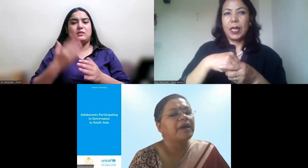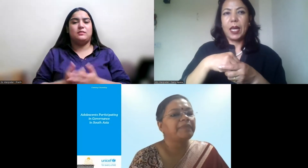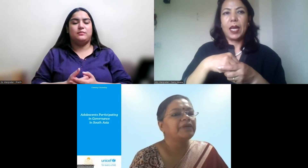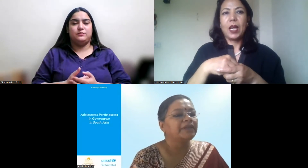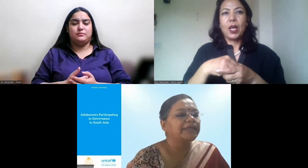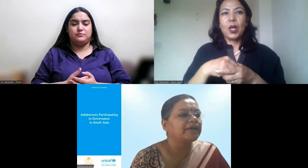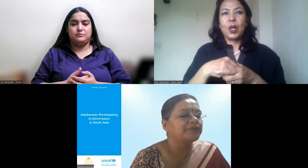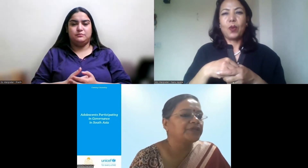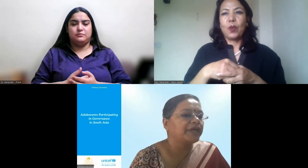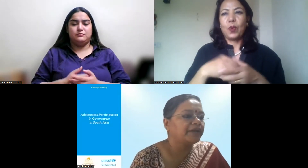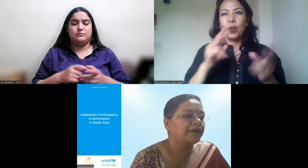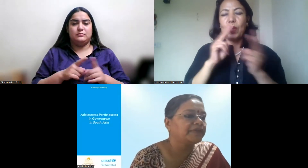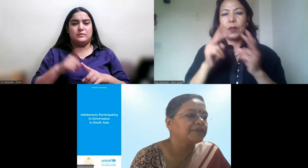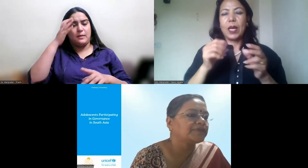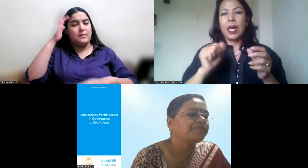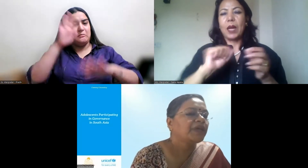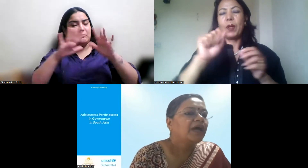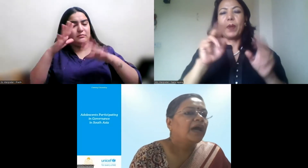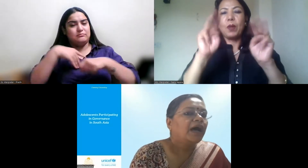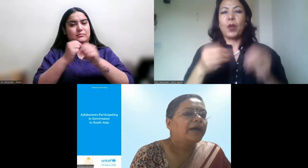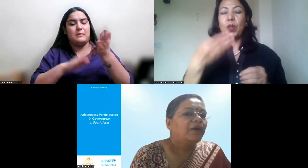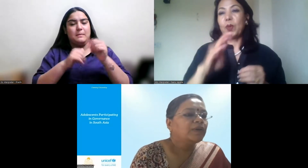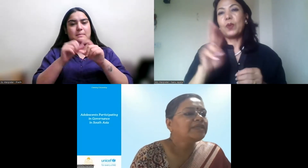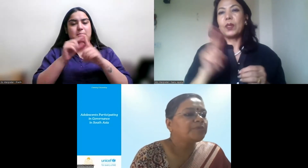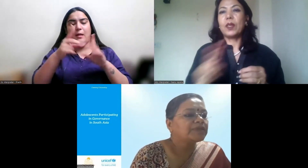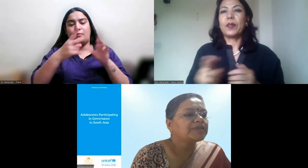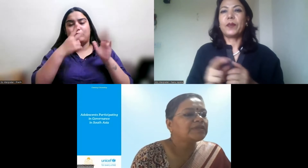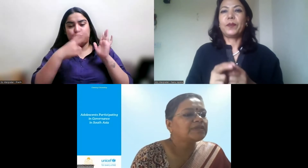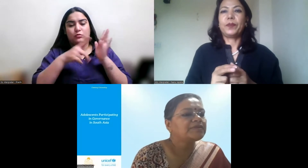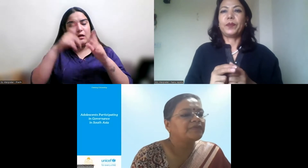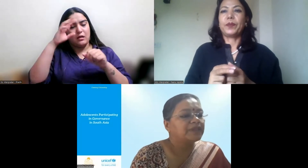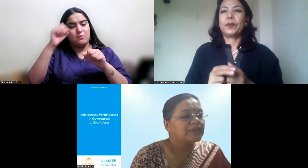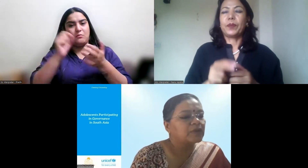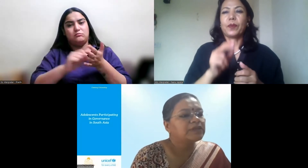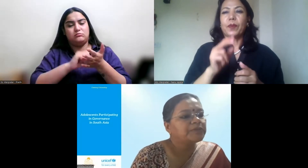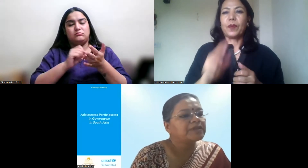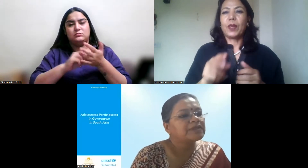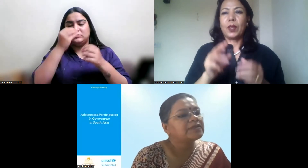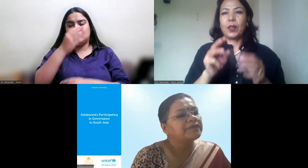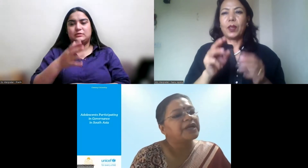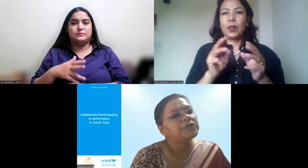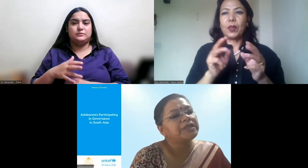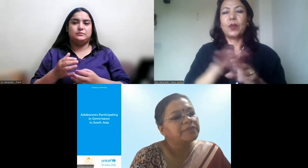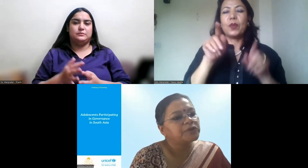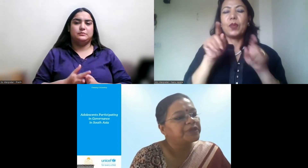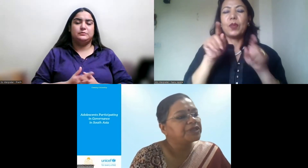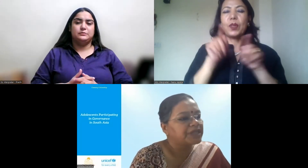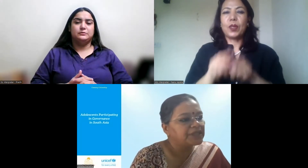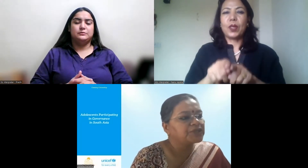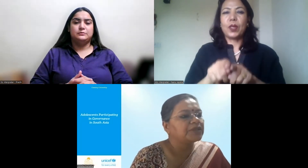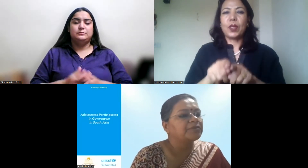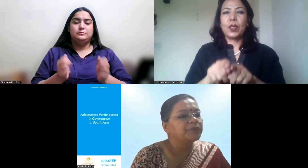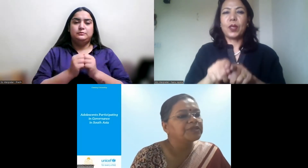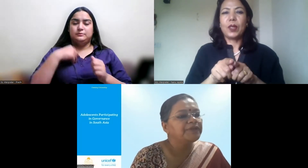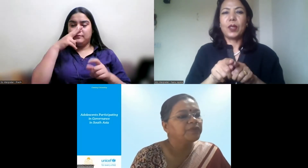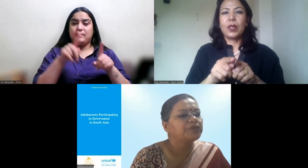the mapping and the data which they had evidenced. All these processes, they were gradually able to bring change